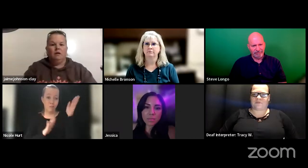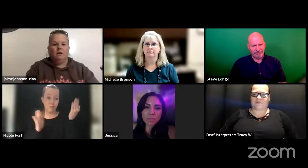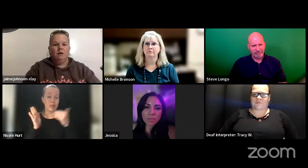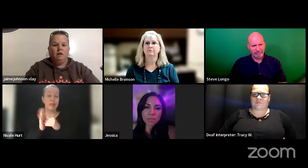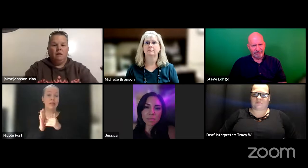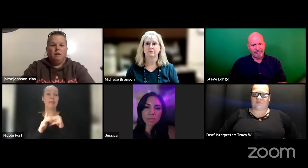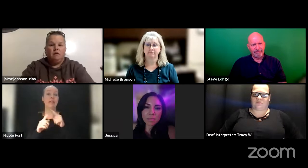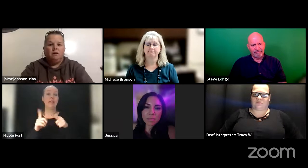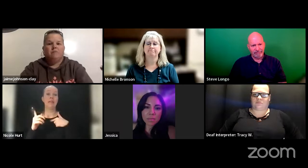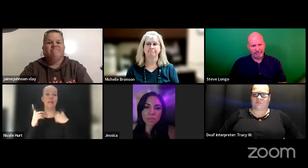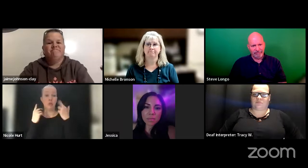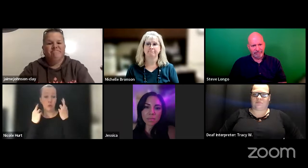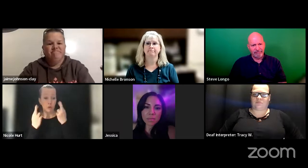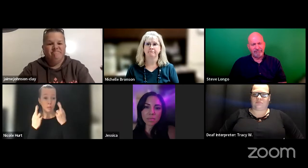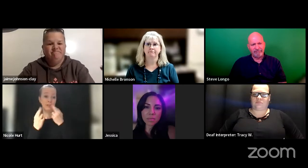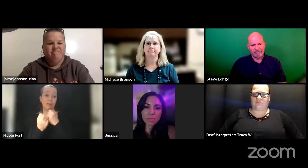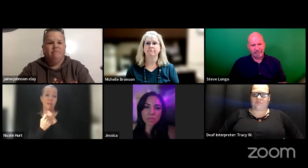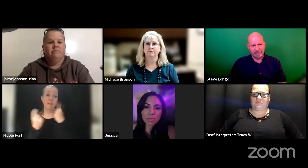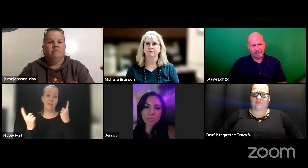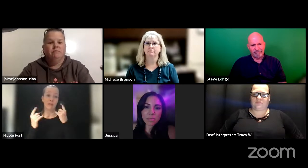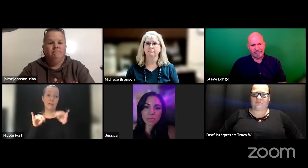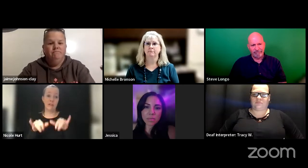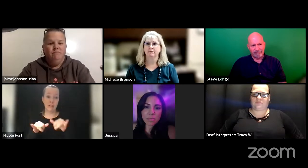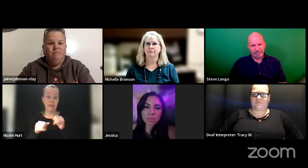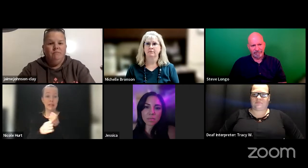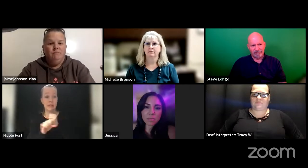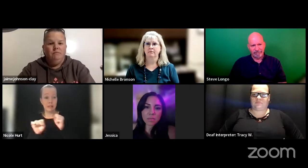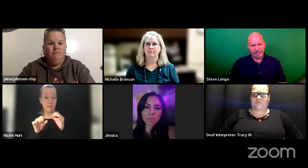winter months that COVID